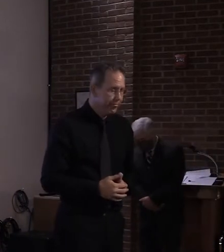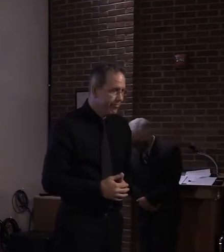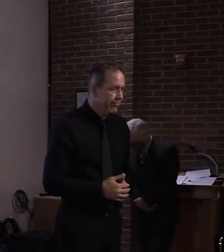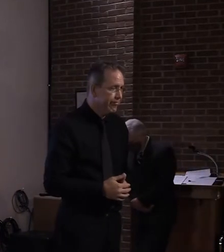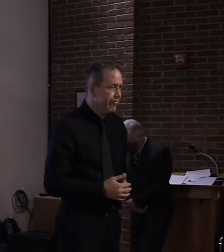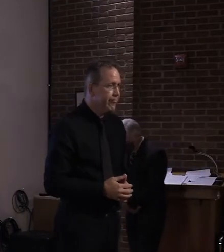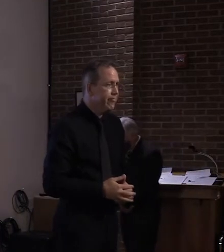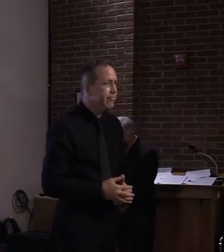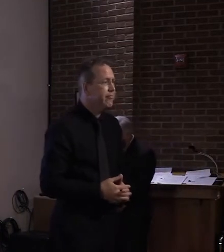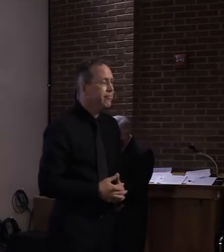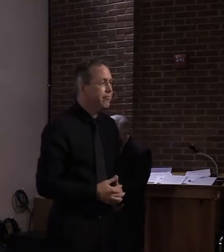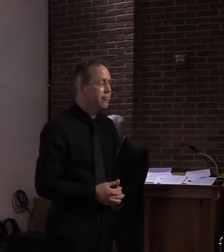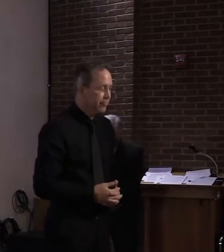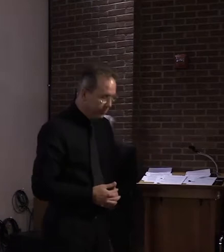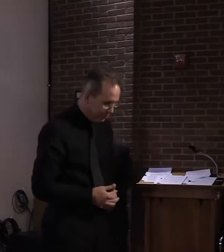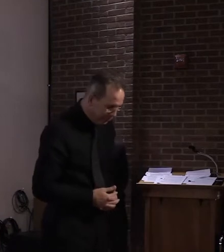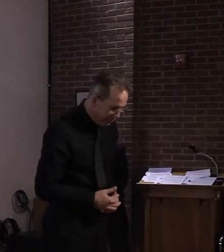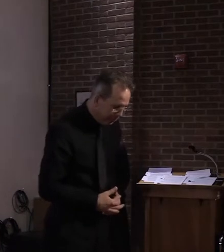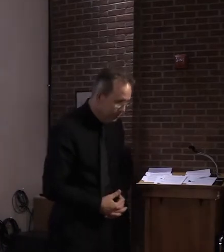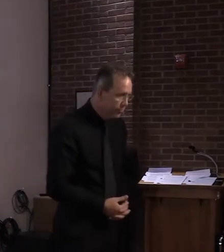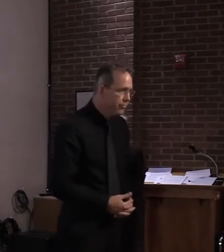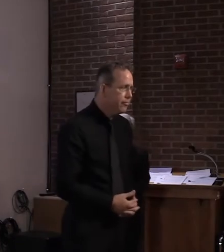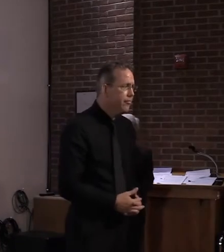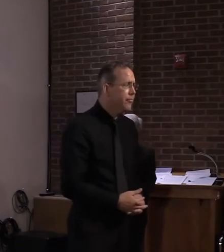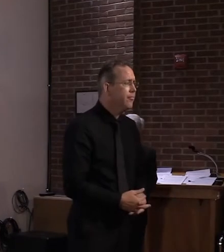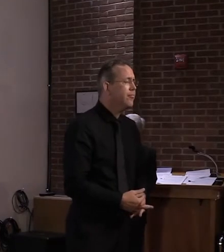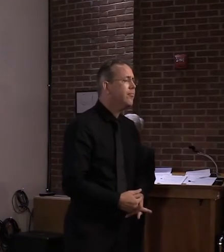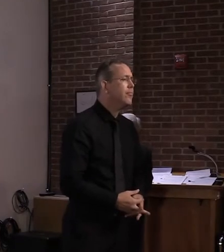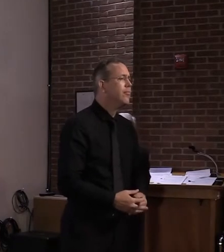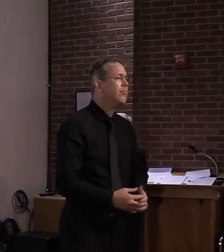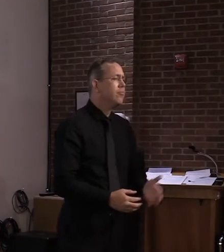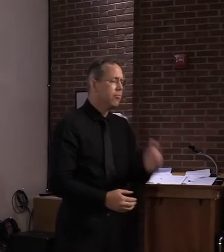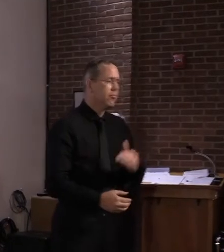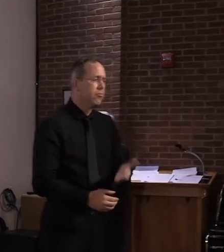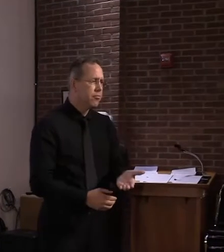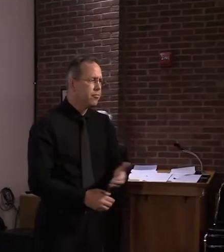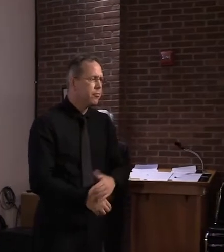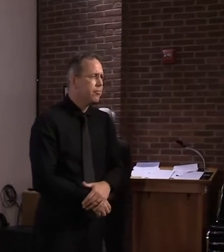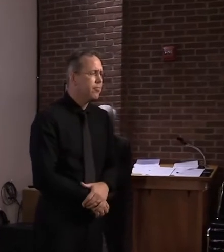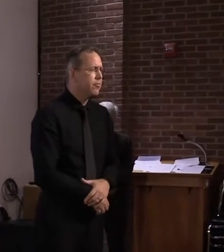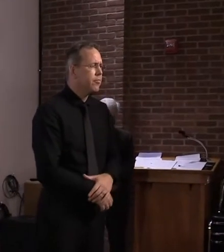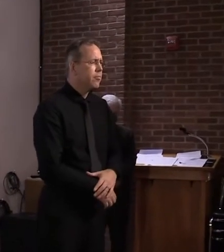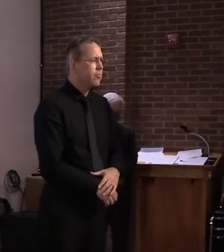All right, thanks, Chris. Eric, the Times Argus.